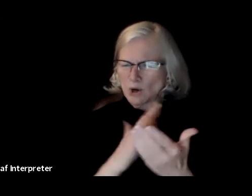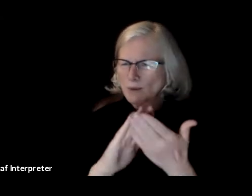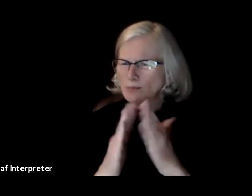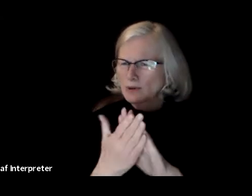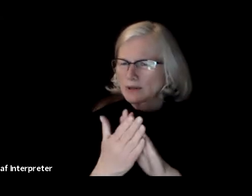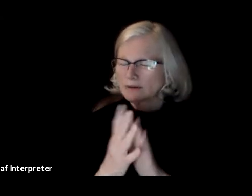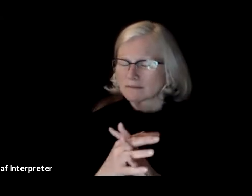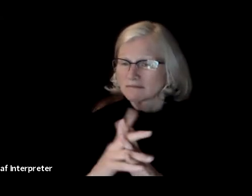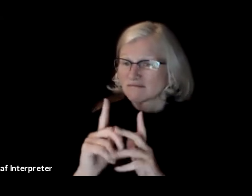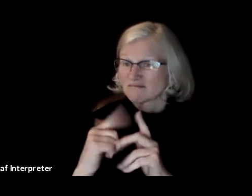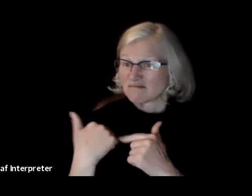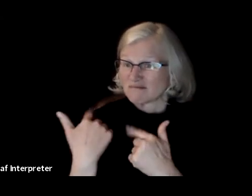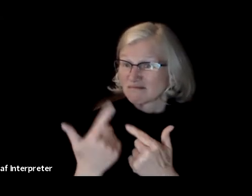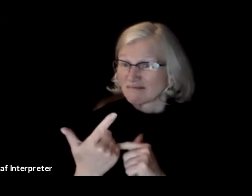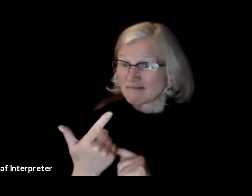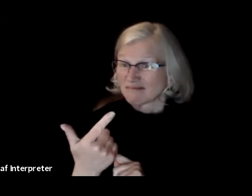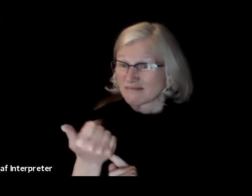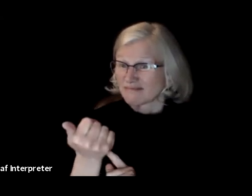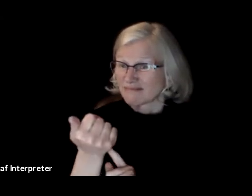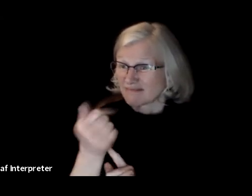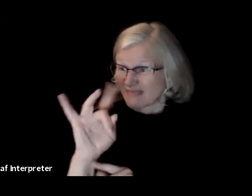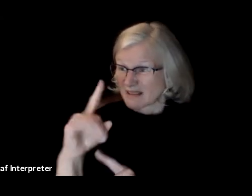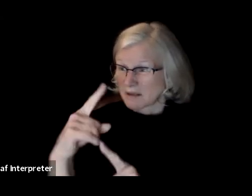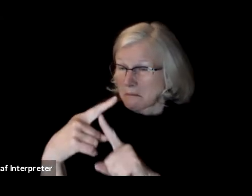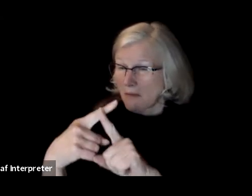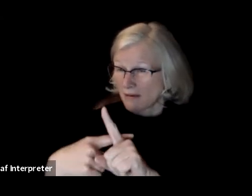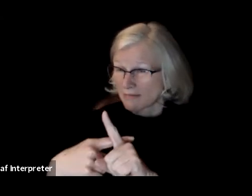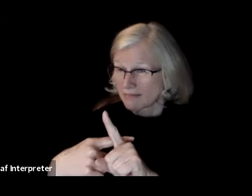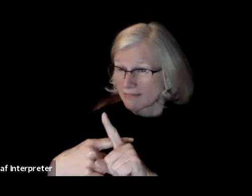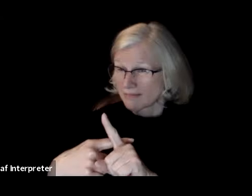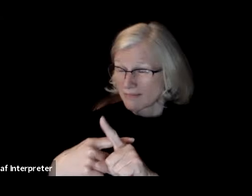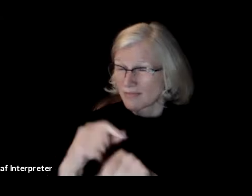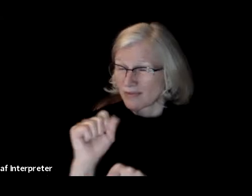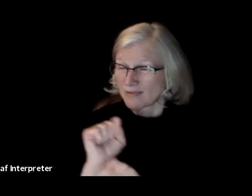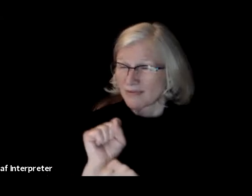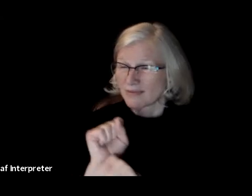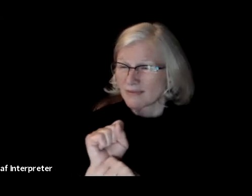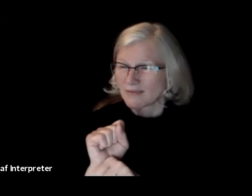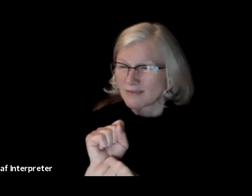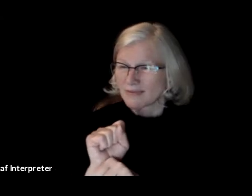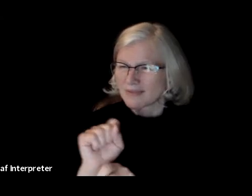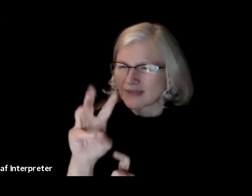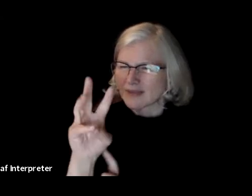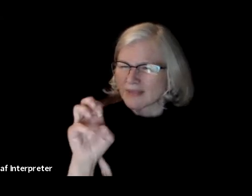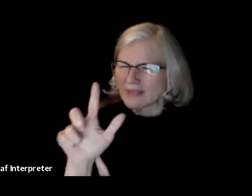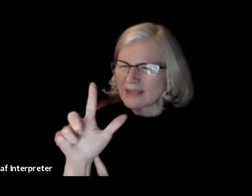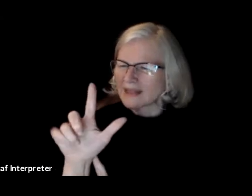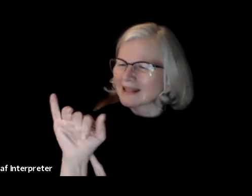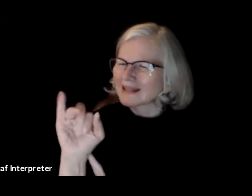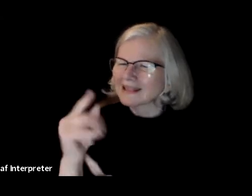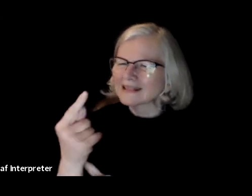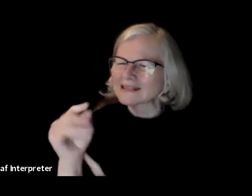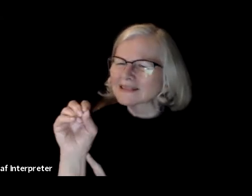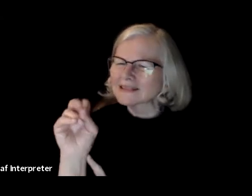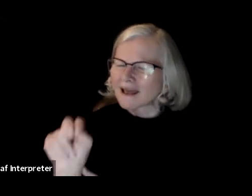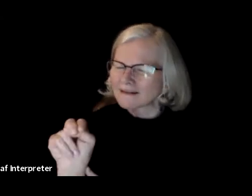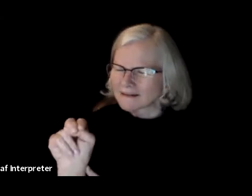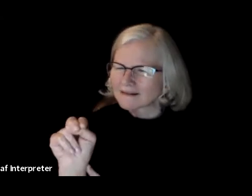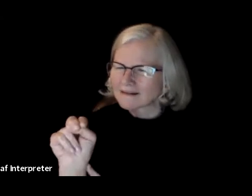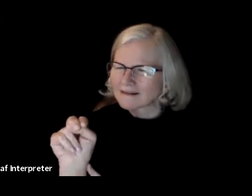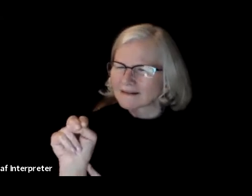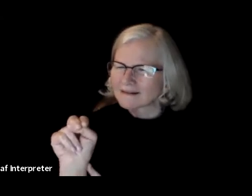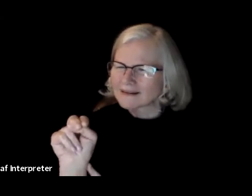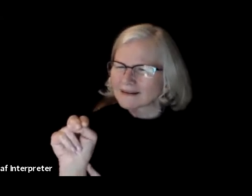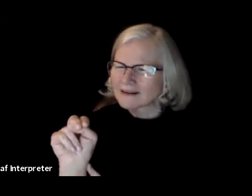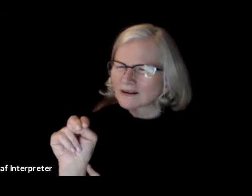of the Wellington Assisted Living and the Alton Memory Care in St. Paul. To our residents and families, thank you for your support and thank you for your